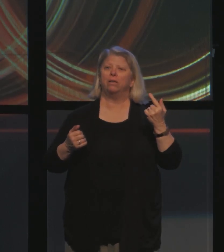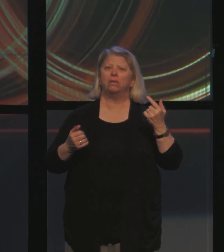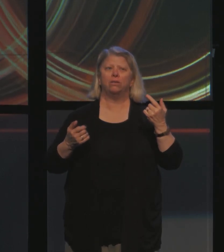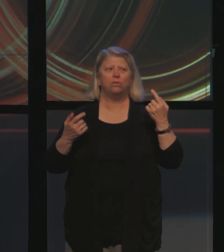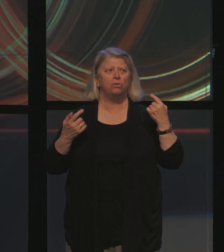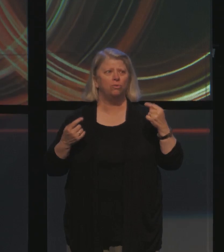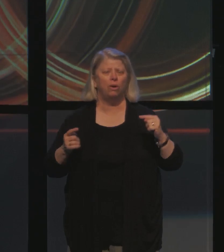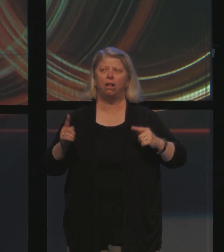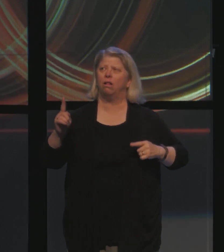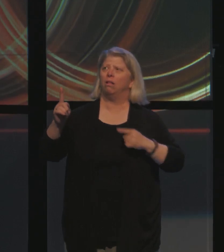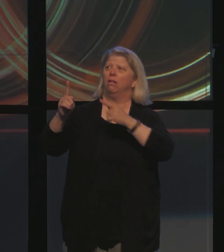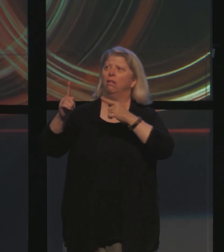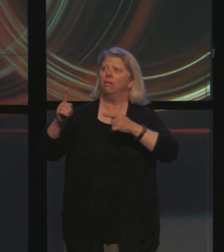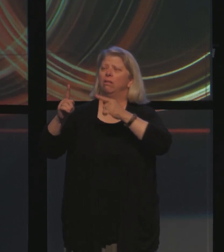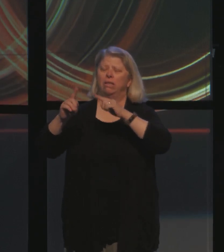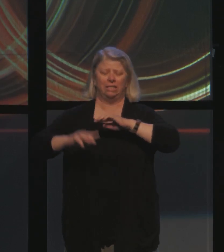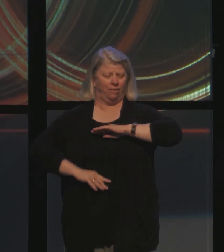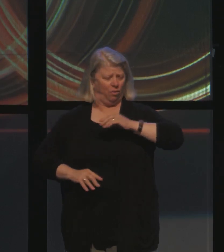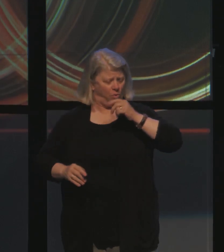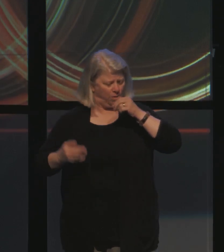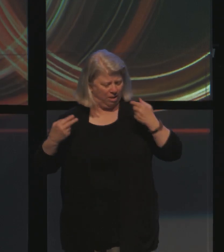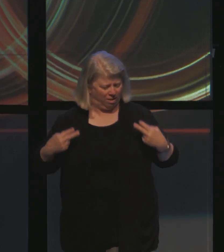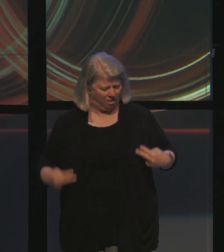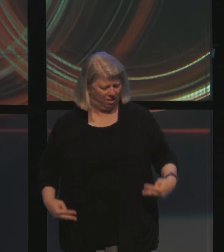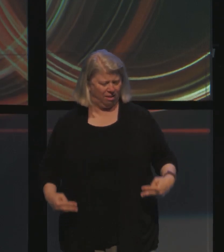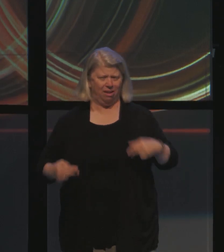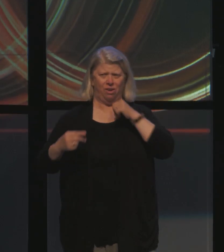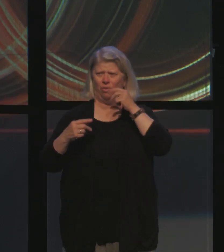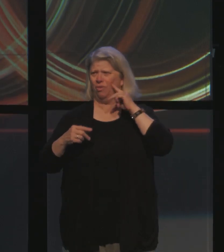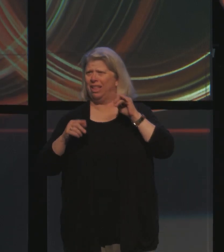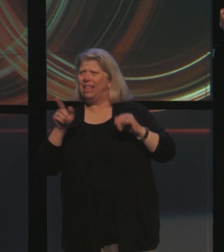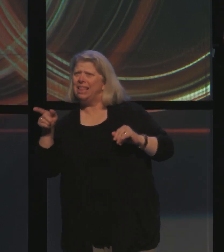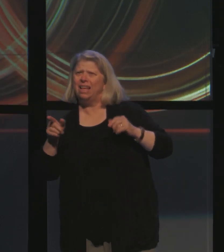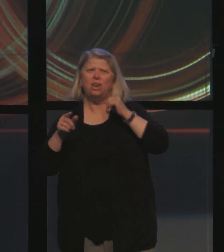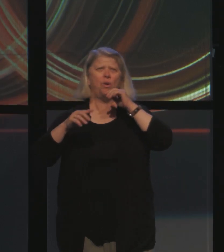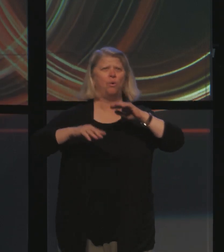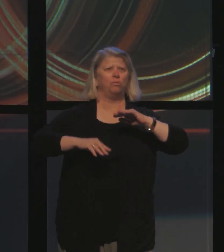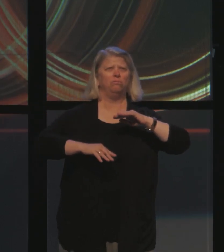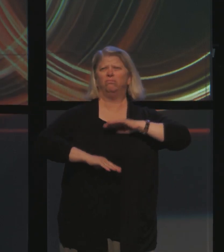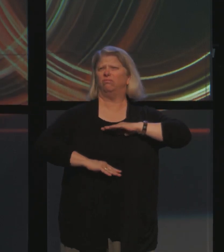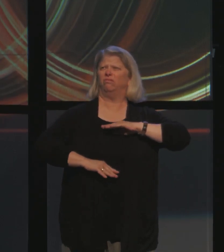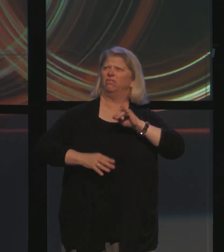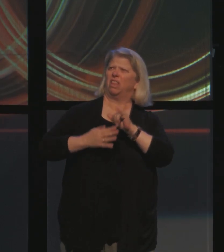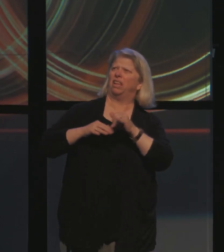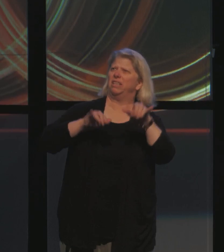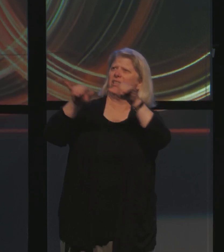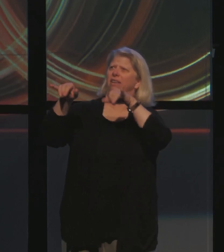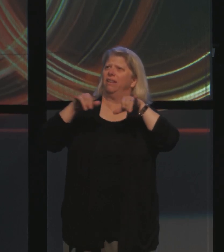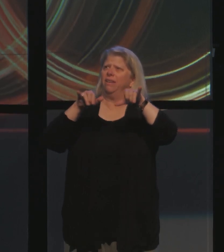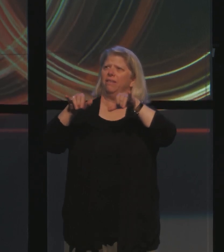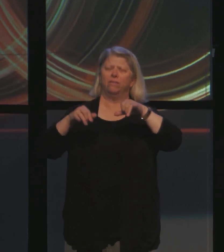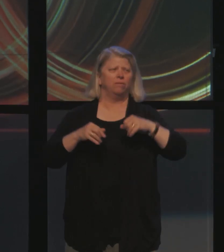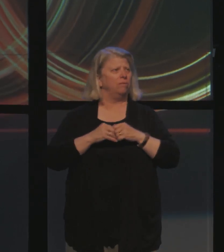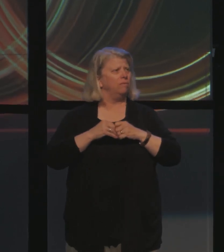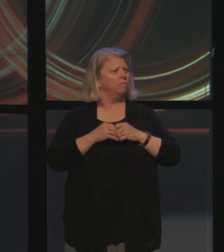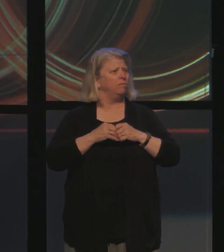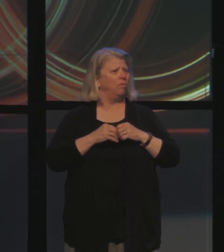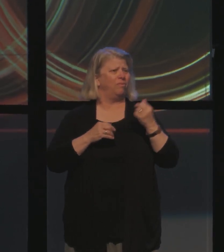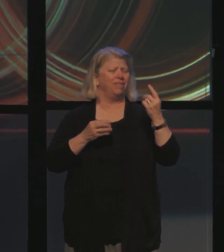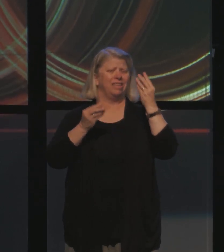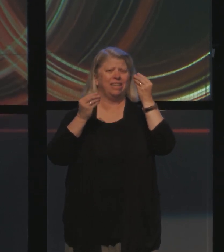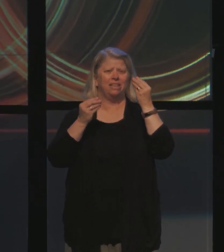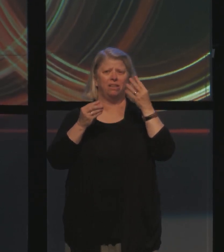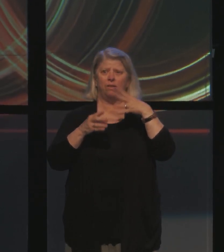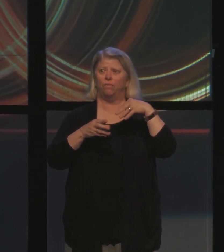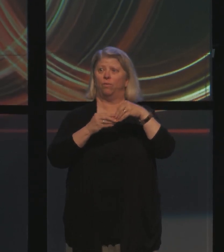chronically dissatisfied with who we are. We start looking at ourselves, I don't look like this. I don't live up to this standard. And then we find ourselves like maybe even engaging